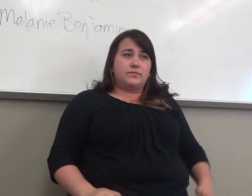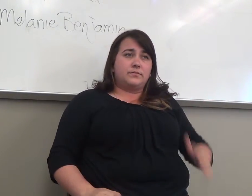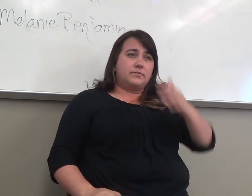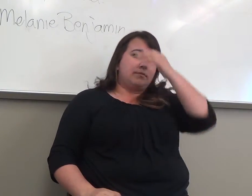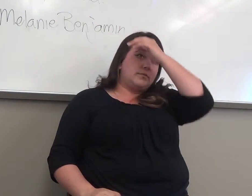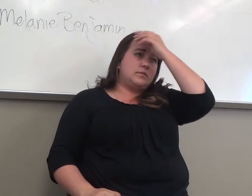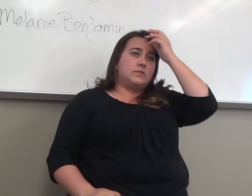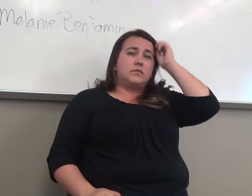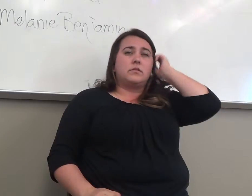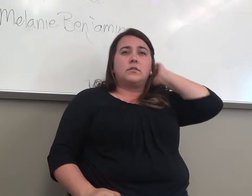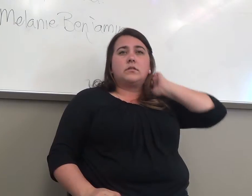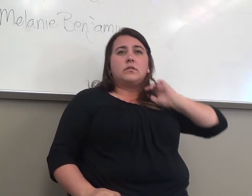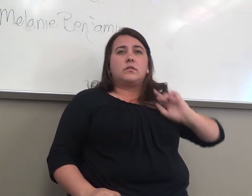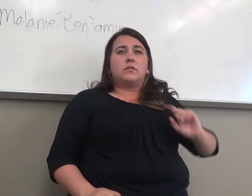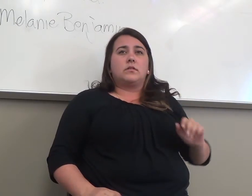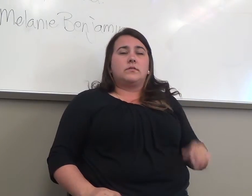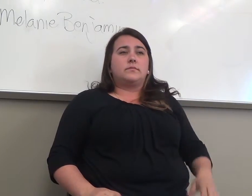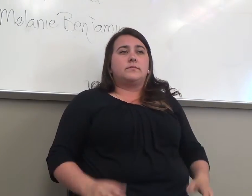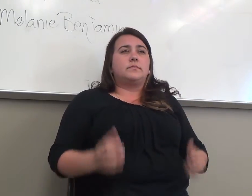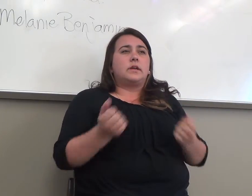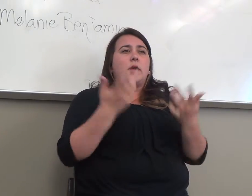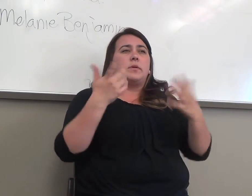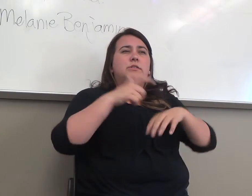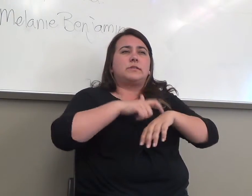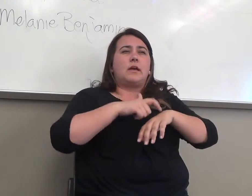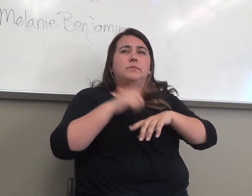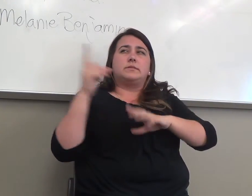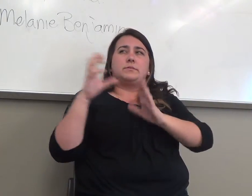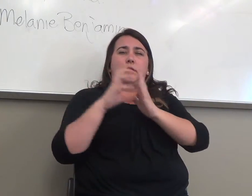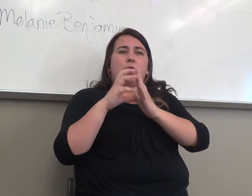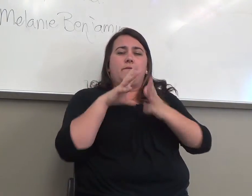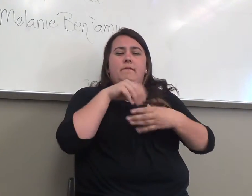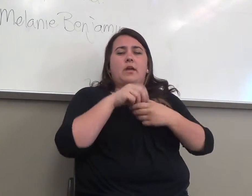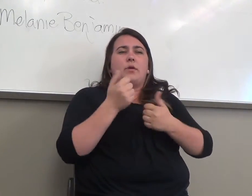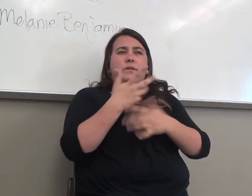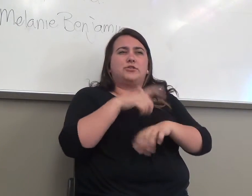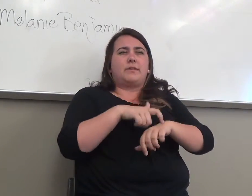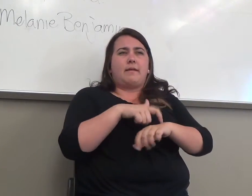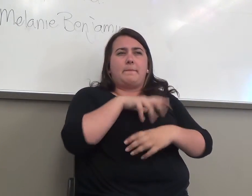How much time does this paragraph take?